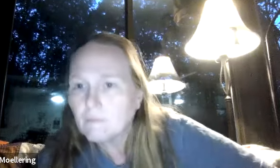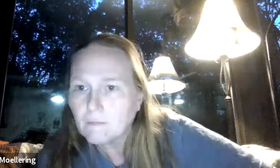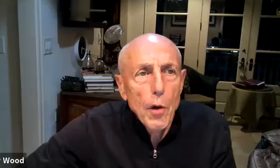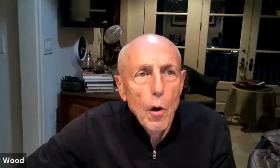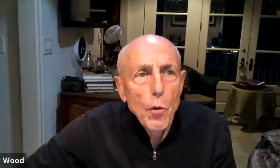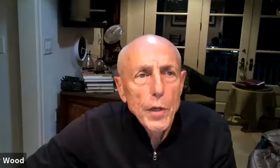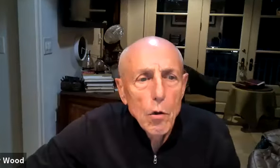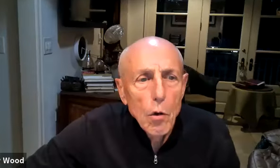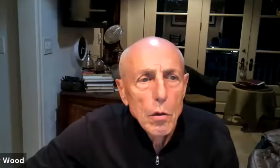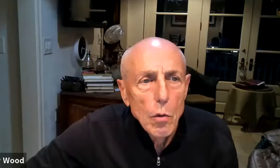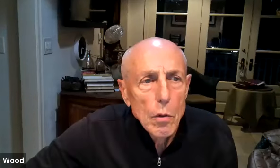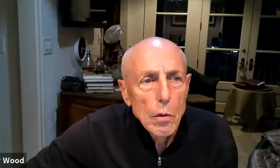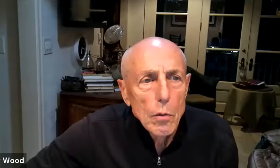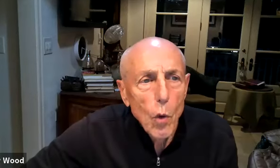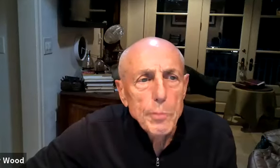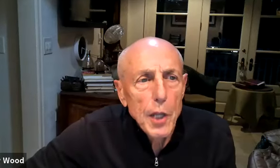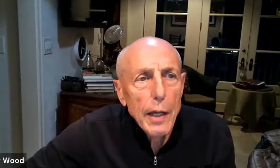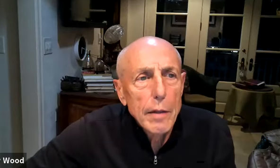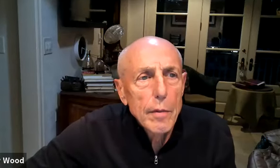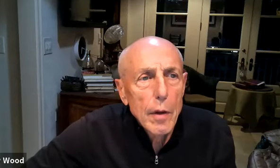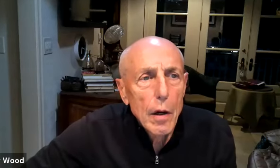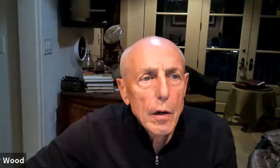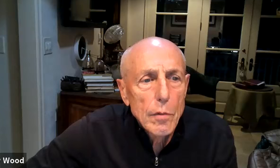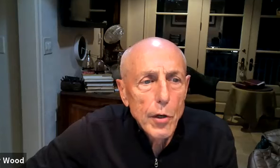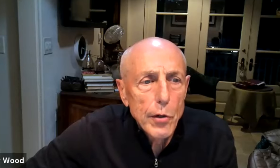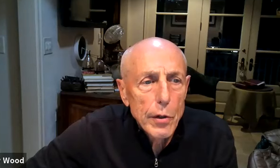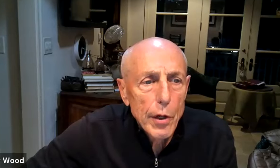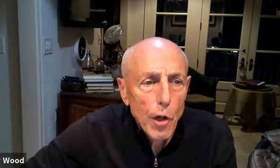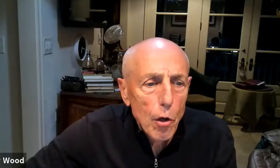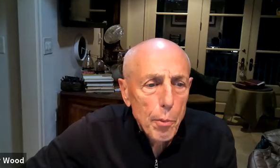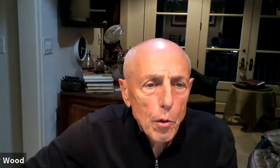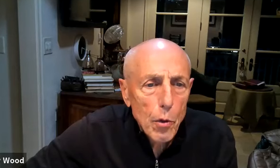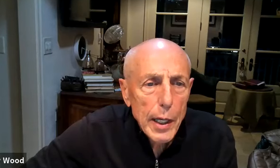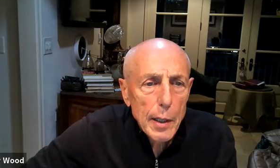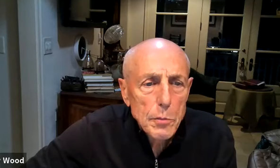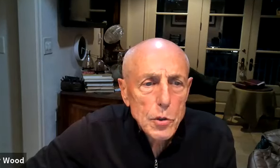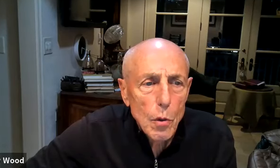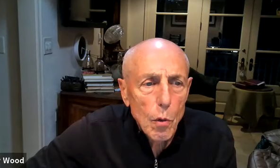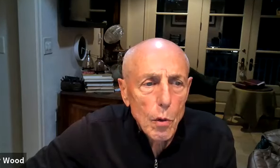the O'Neill website, under adult programs or